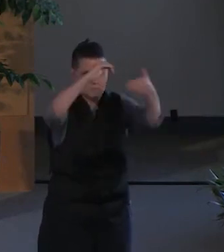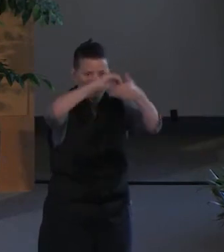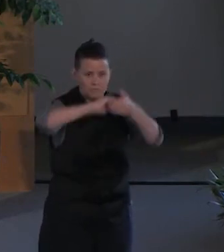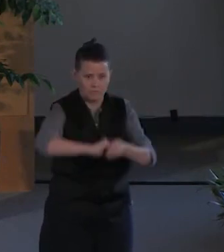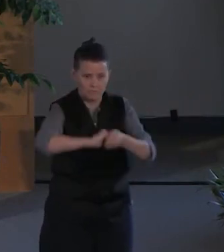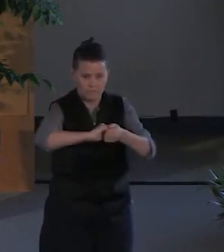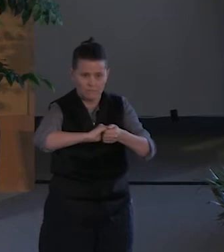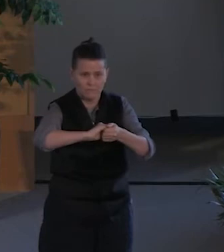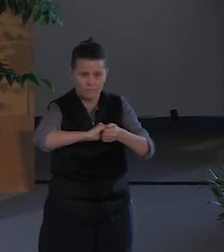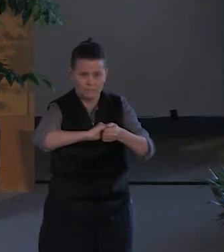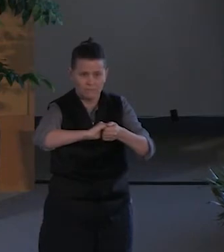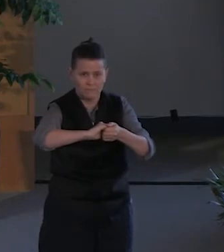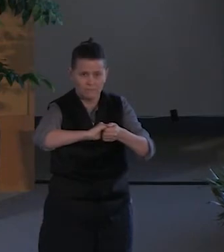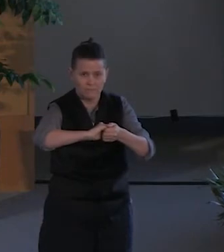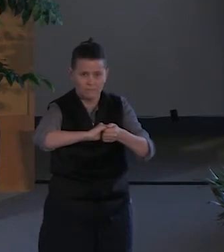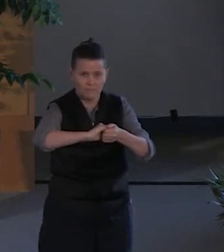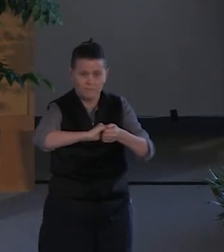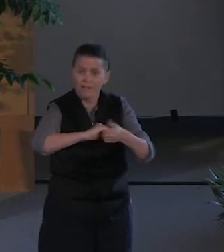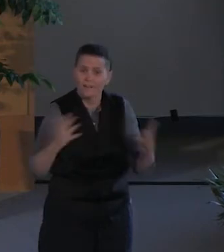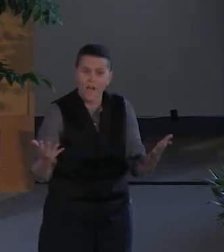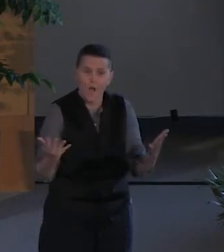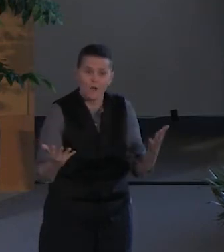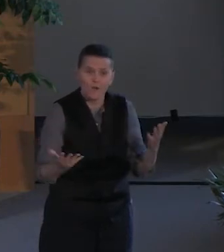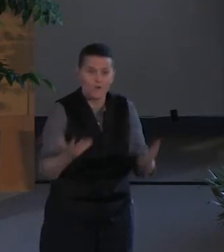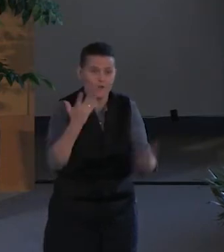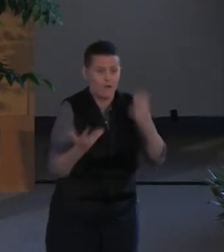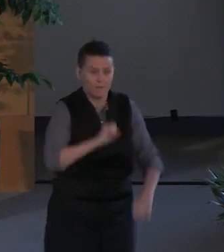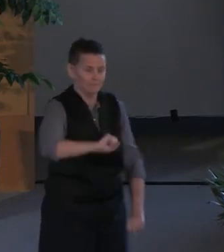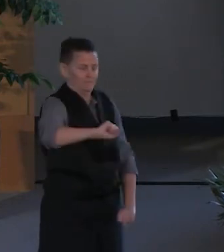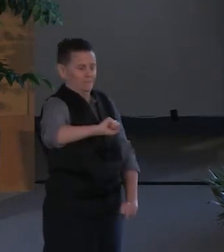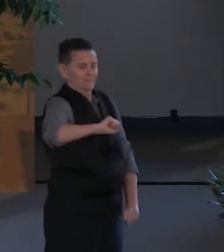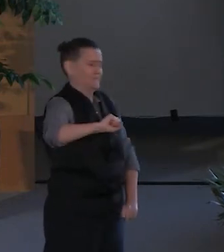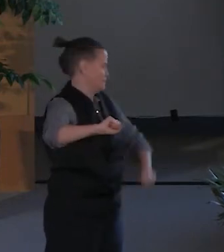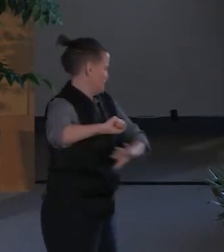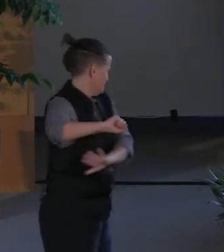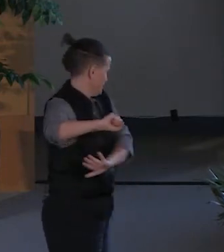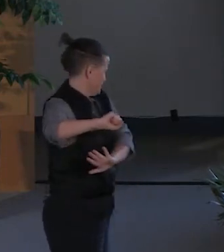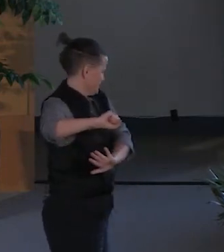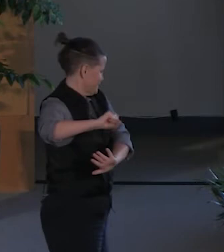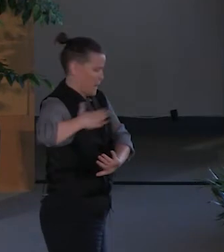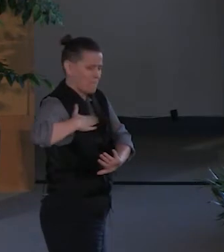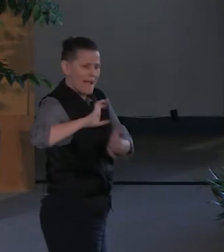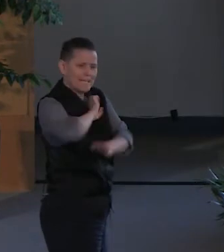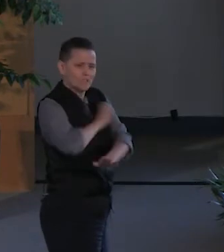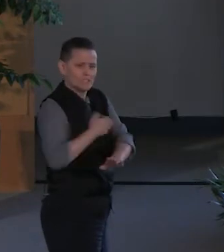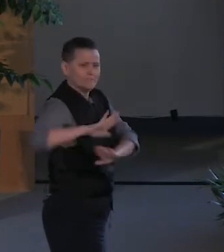Your initial thought may be like, no, wait, I don't want them in here. And that's okay.